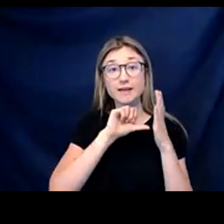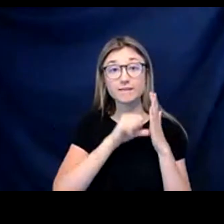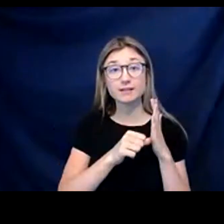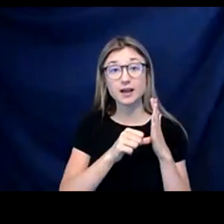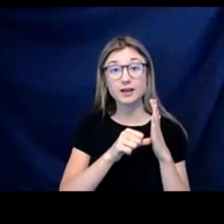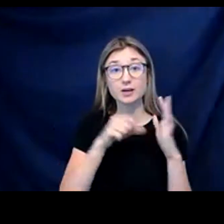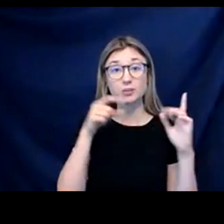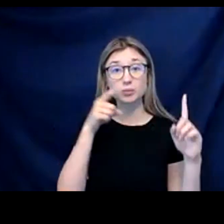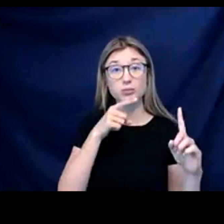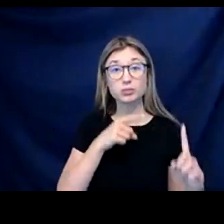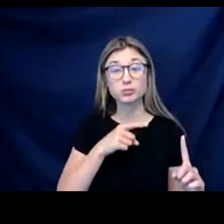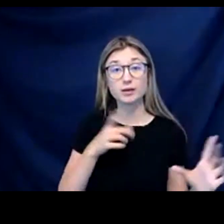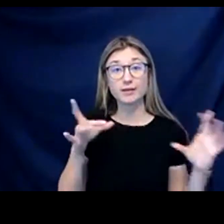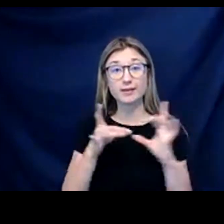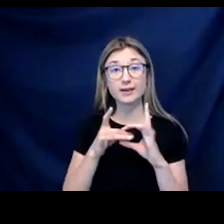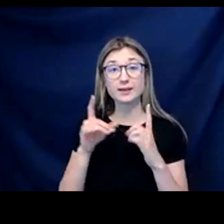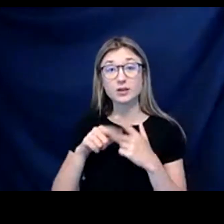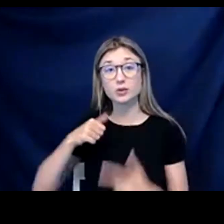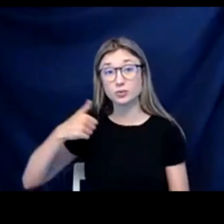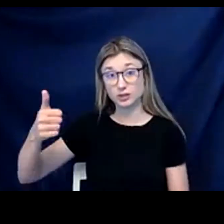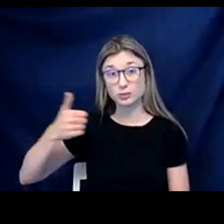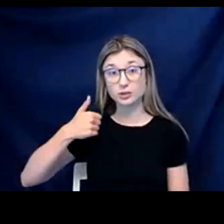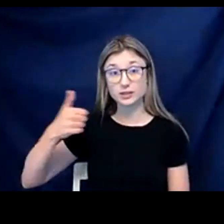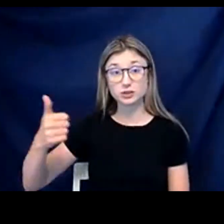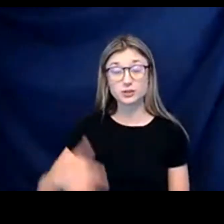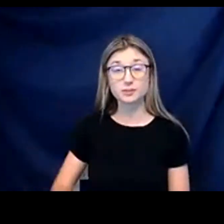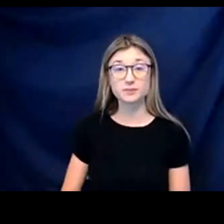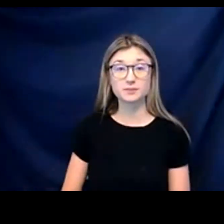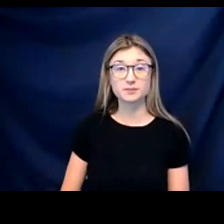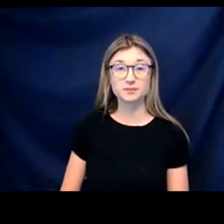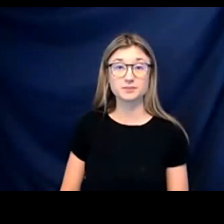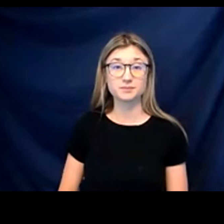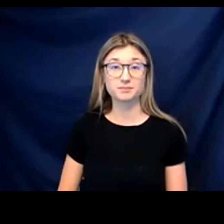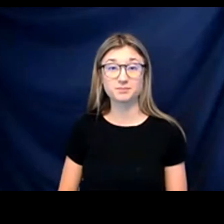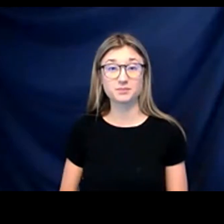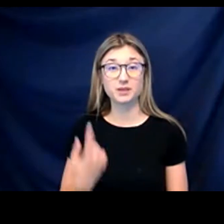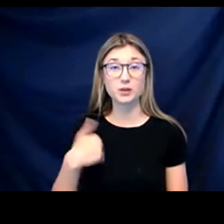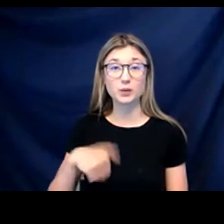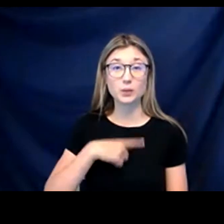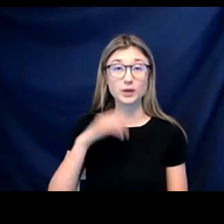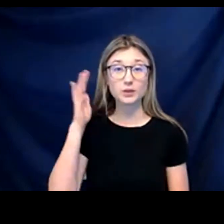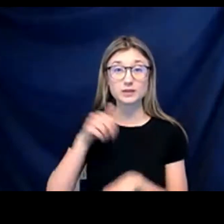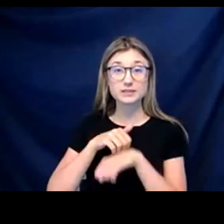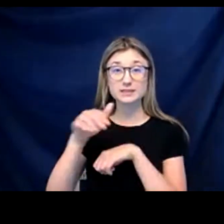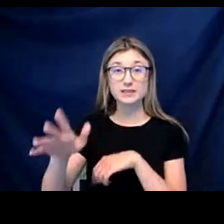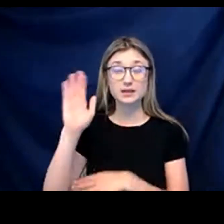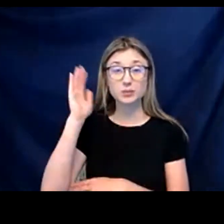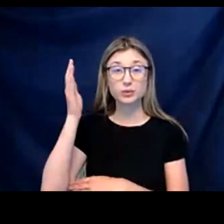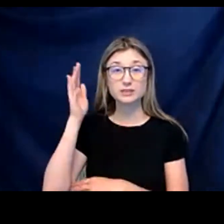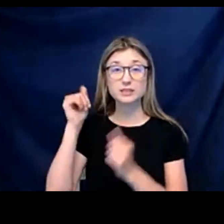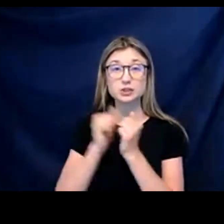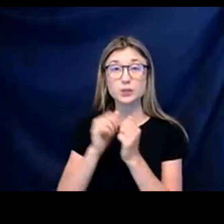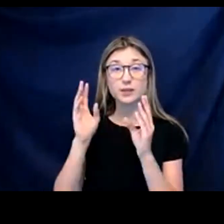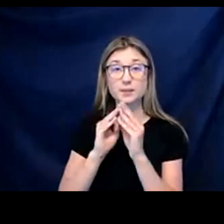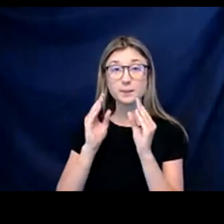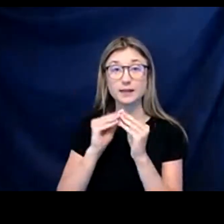indicators related to transportation. And we'll send the presentation with the meeting information.